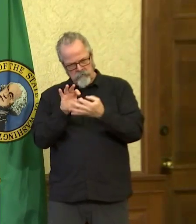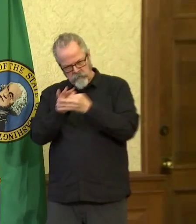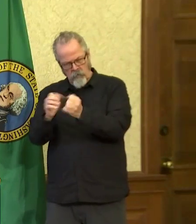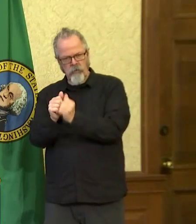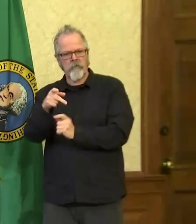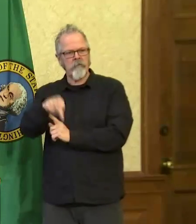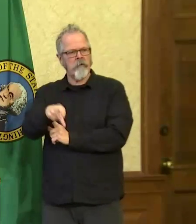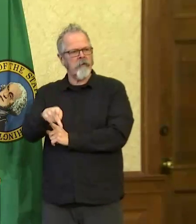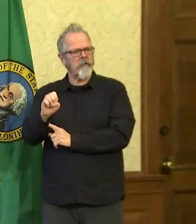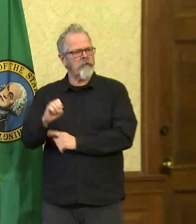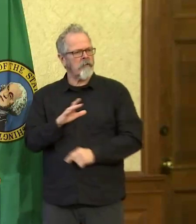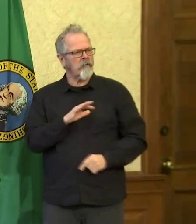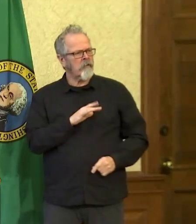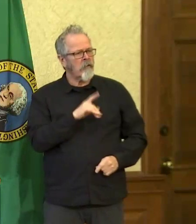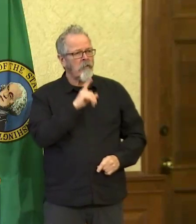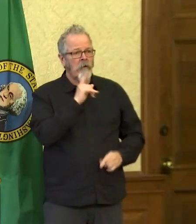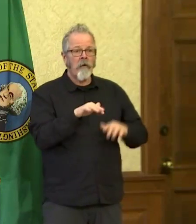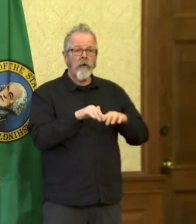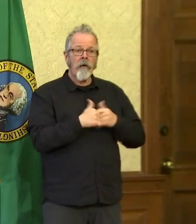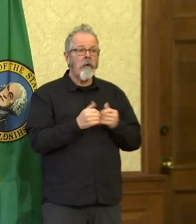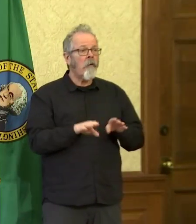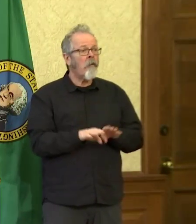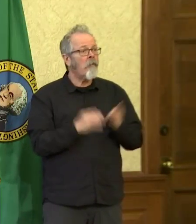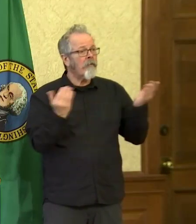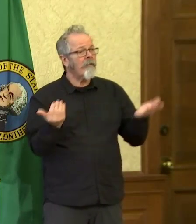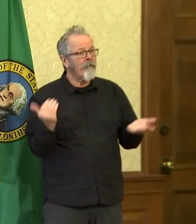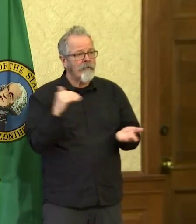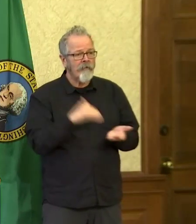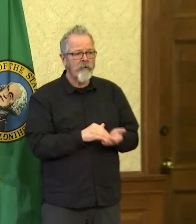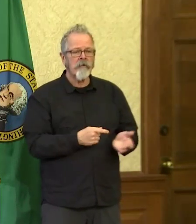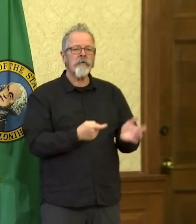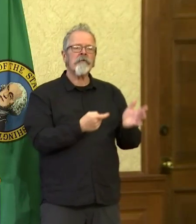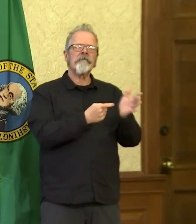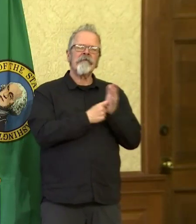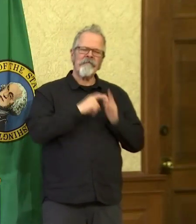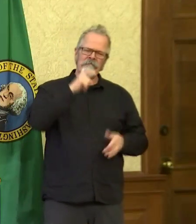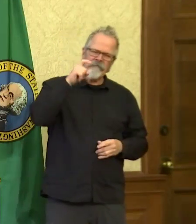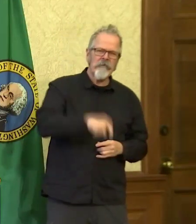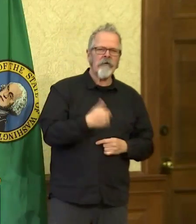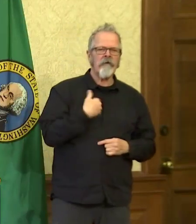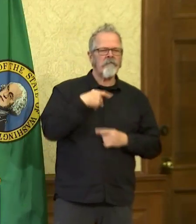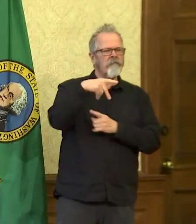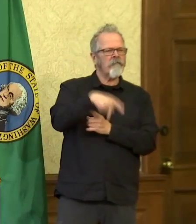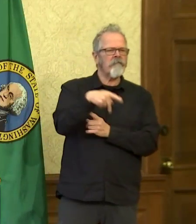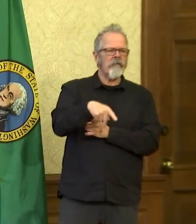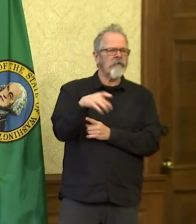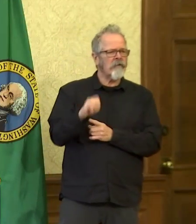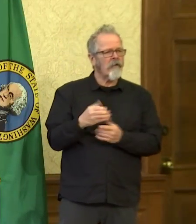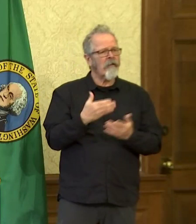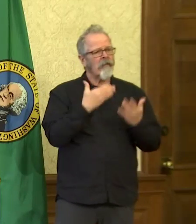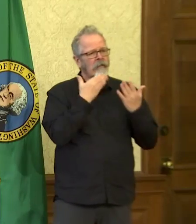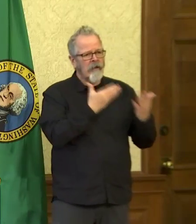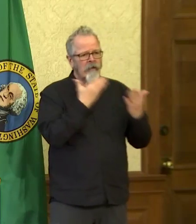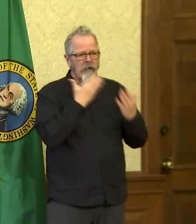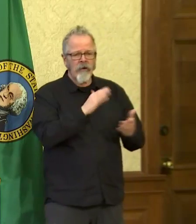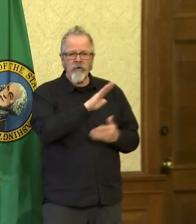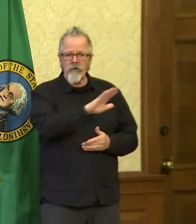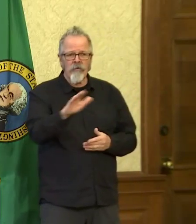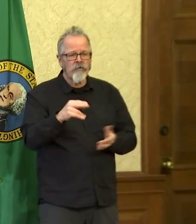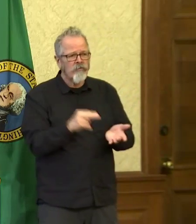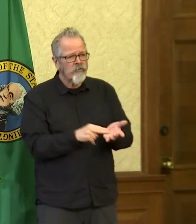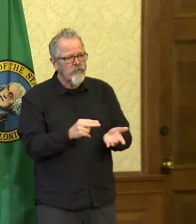work. We're pushing as hard as we can. And please thank your nurses and your hospital staff and your respiratory therapists. The work they're doing is